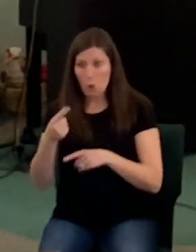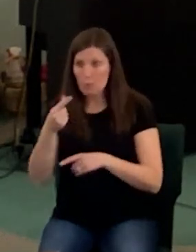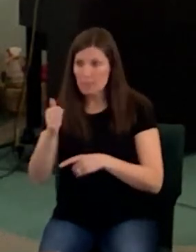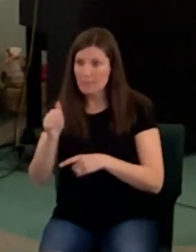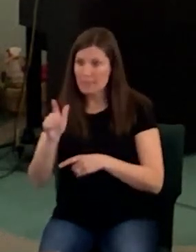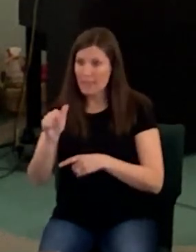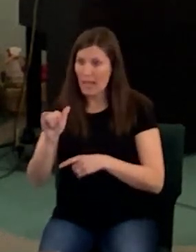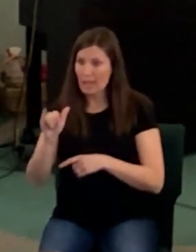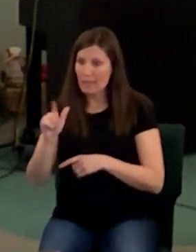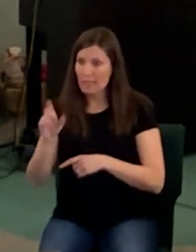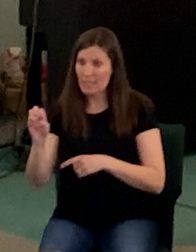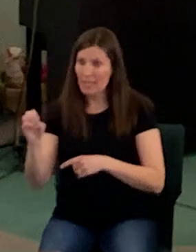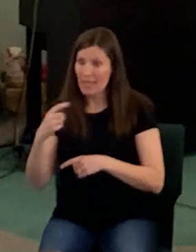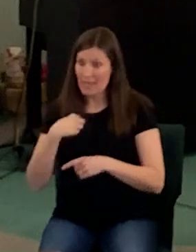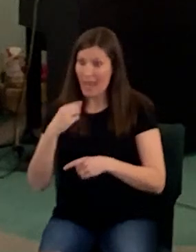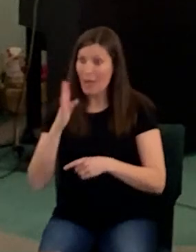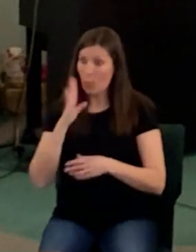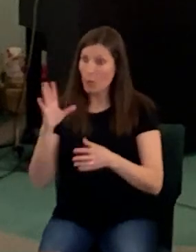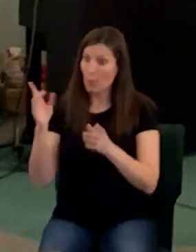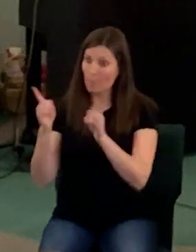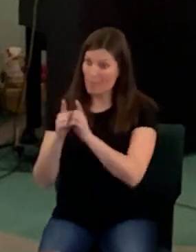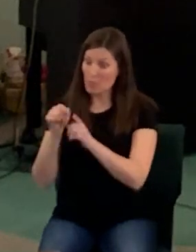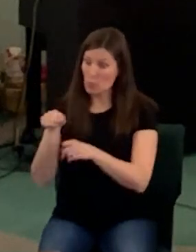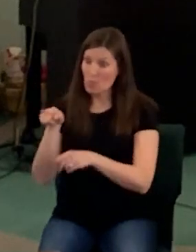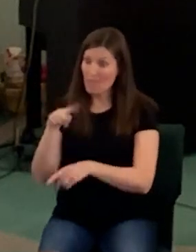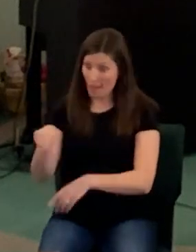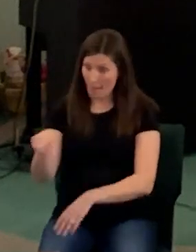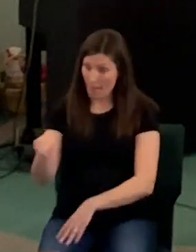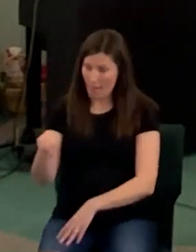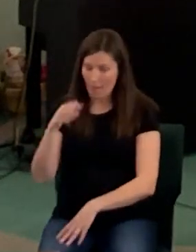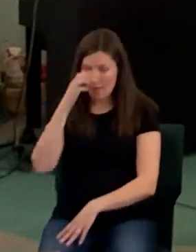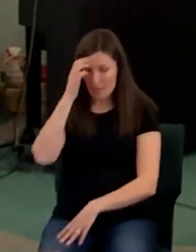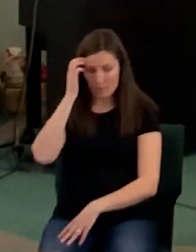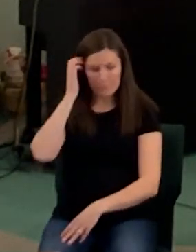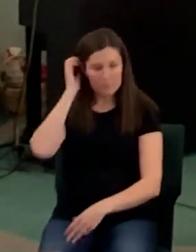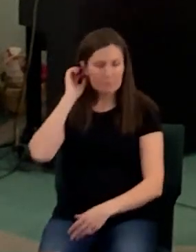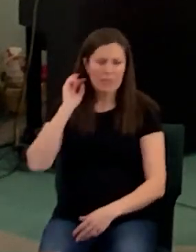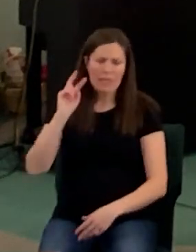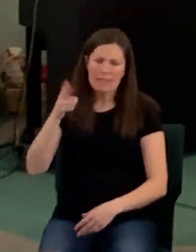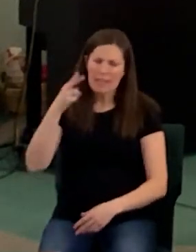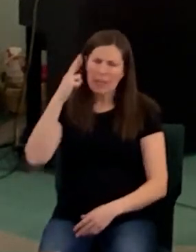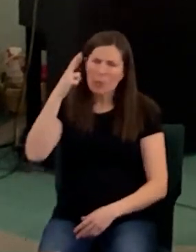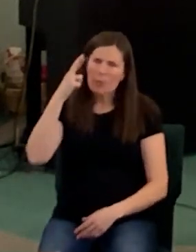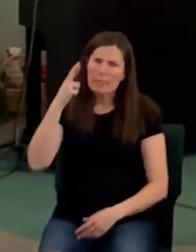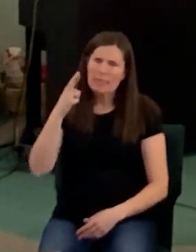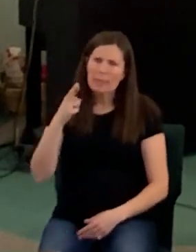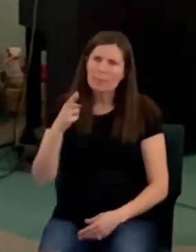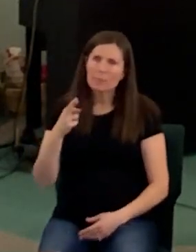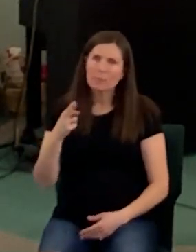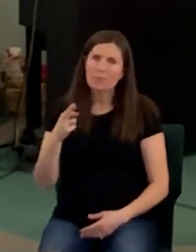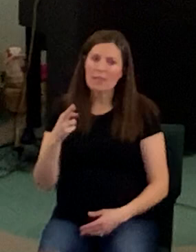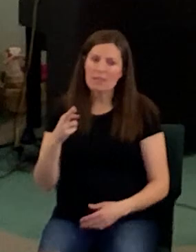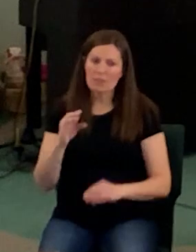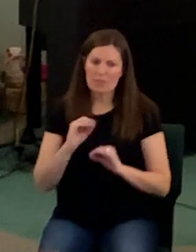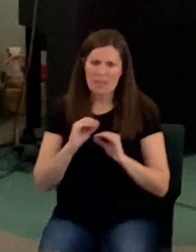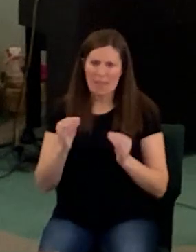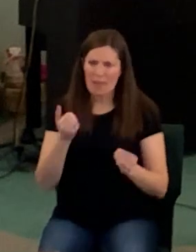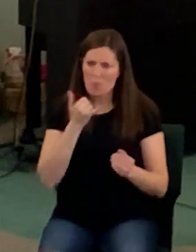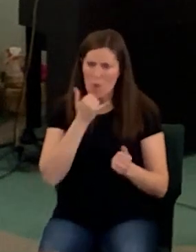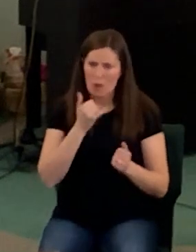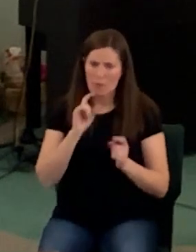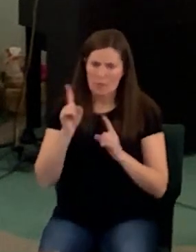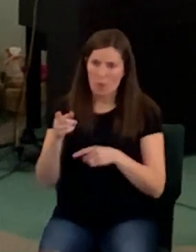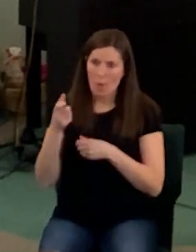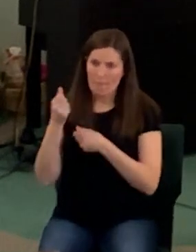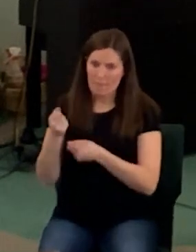they're possibly in that region following Jesus' instructions. A second reason is that there's nothing wrong with going